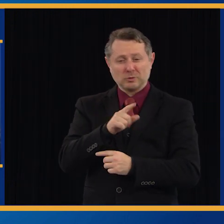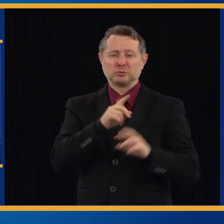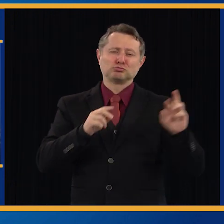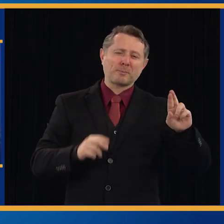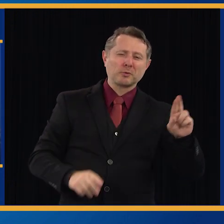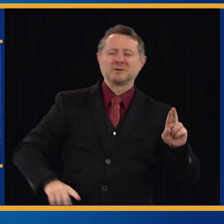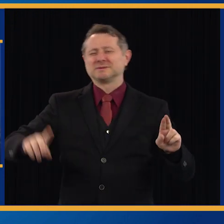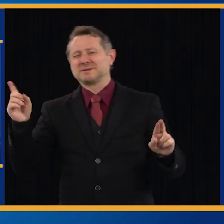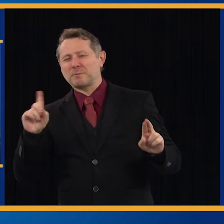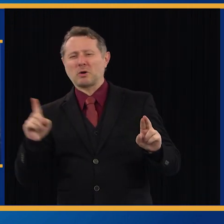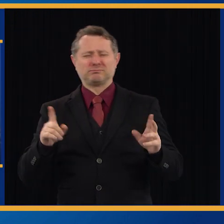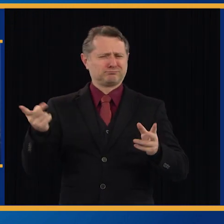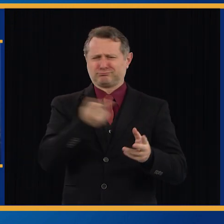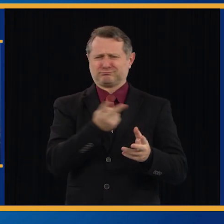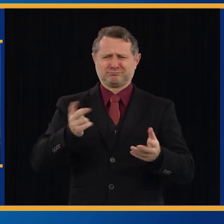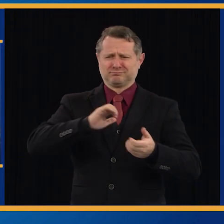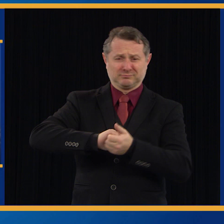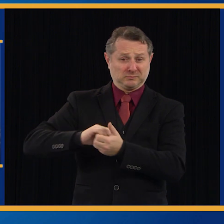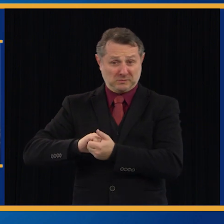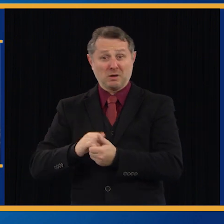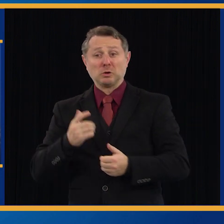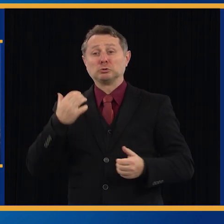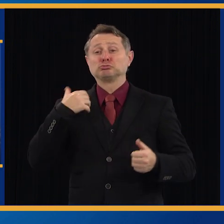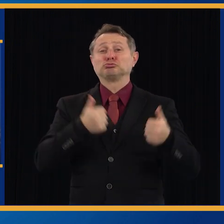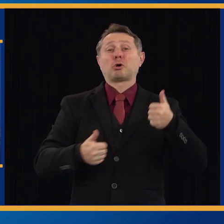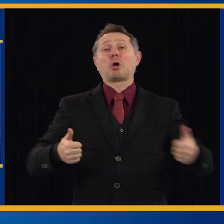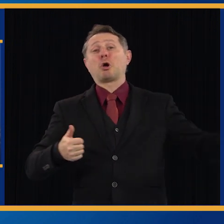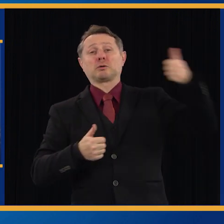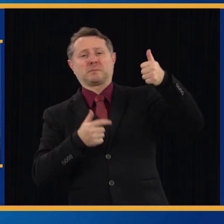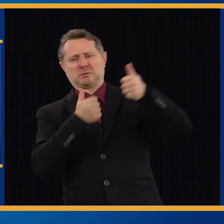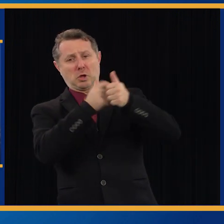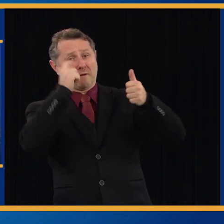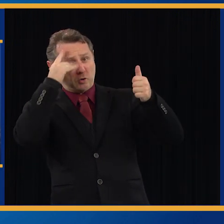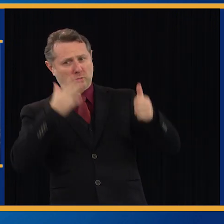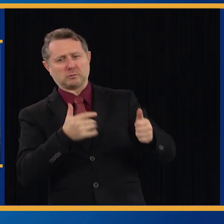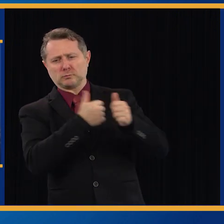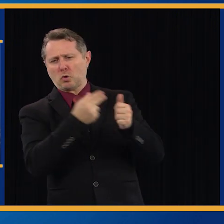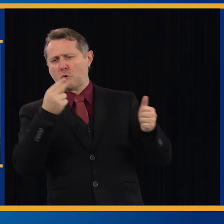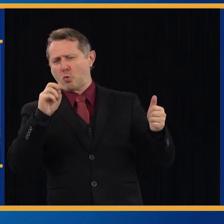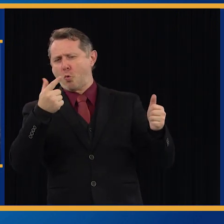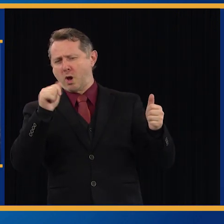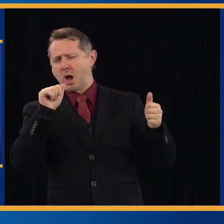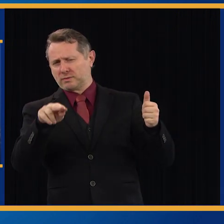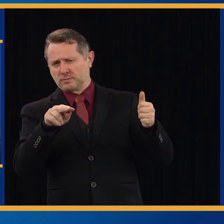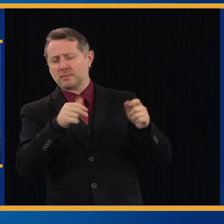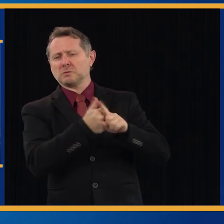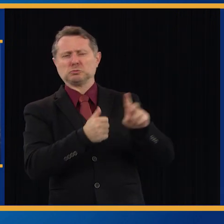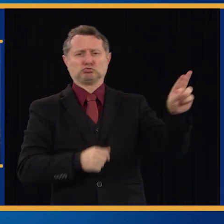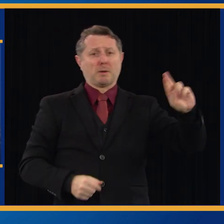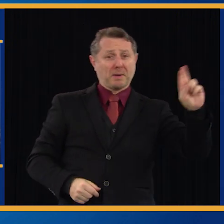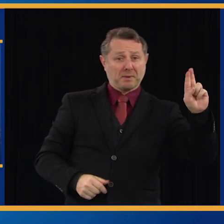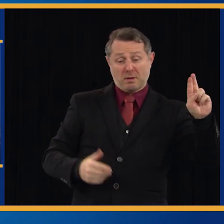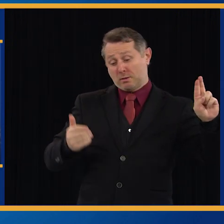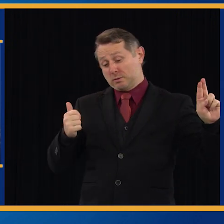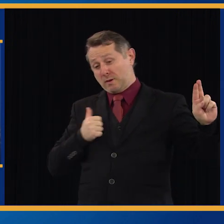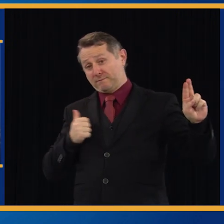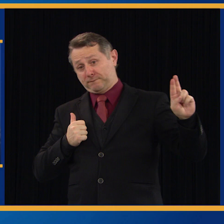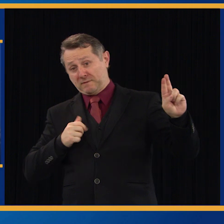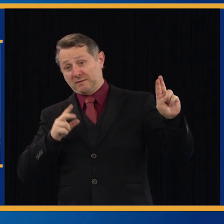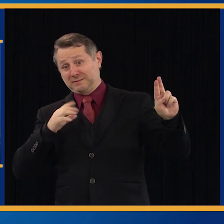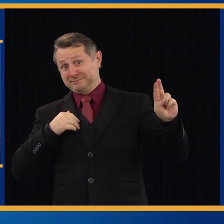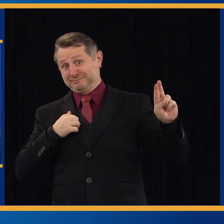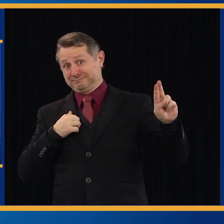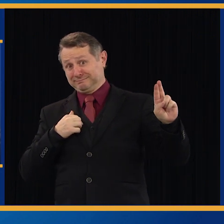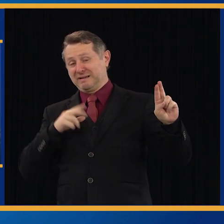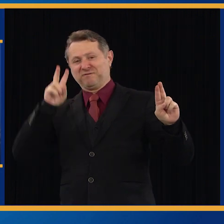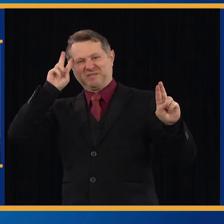chairman, Governor Hogan, Republican. I'm the vice chairman. We have said with one voice, you want the governors to do the